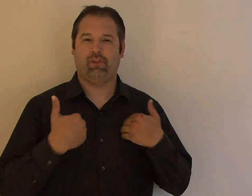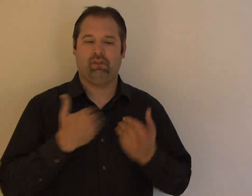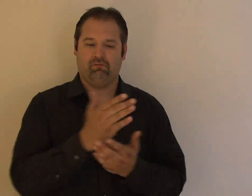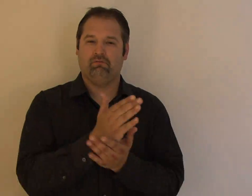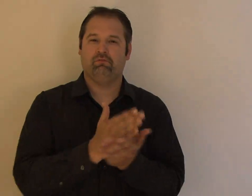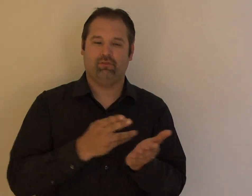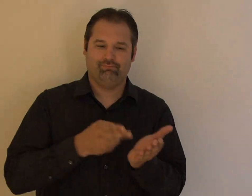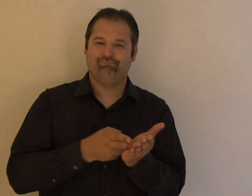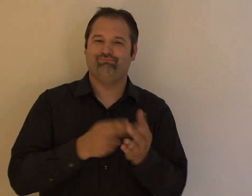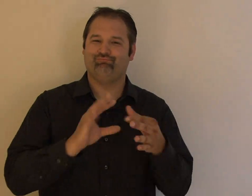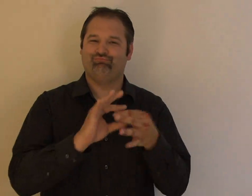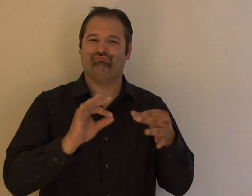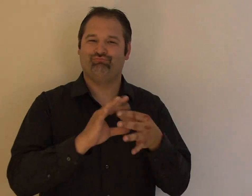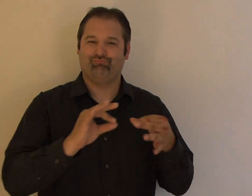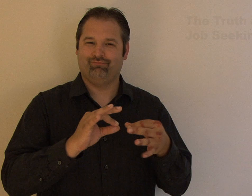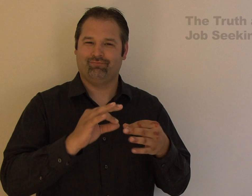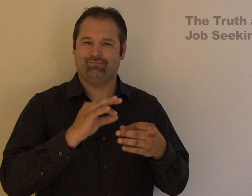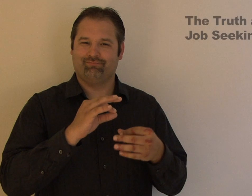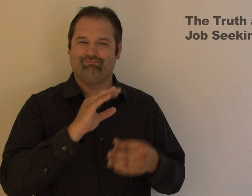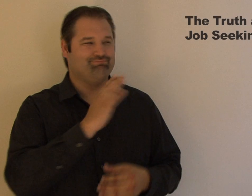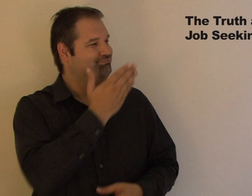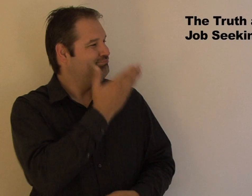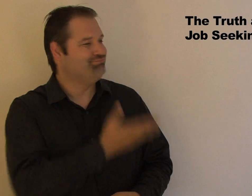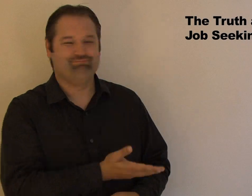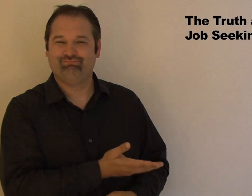Here are some truths about job seeking.